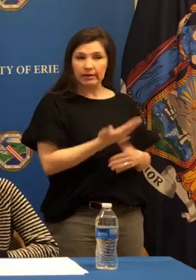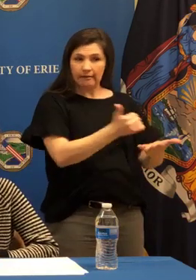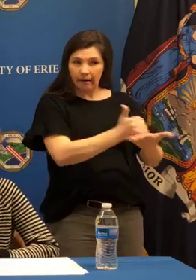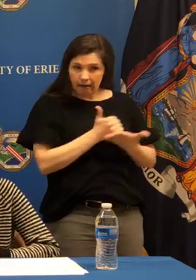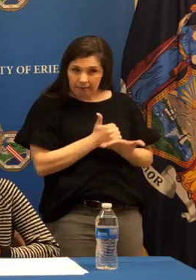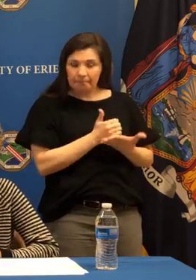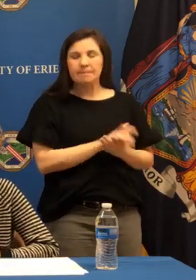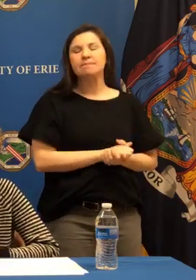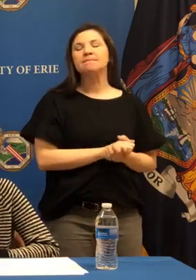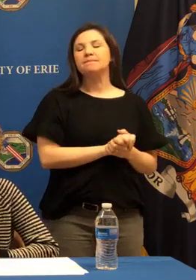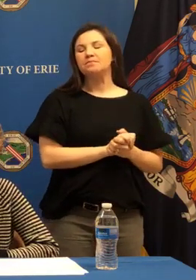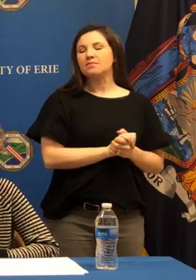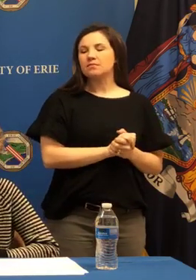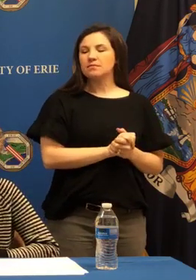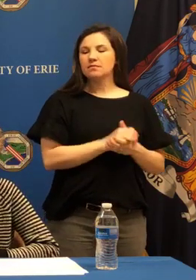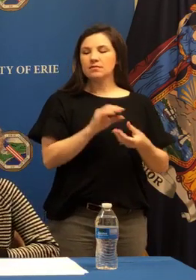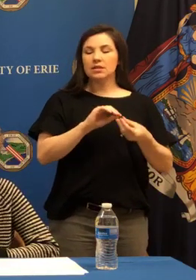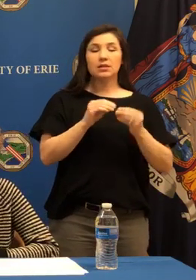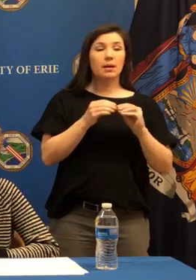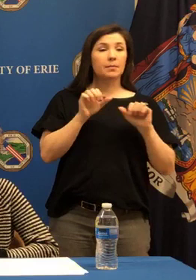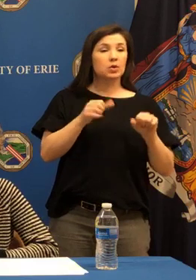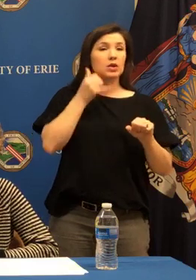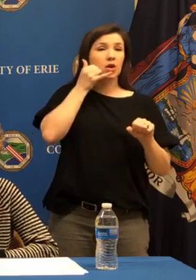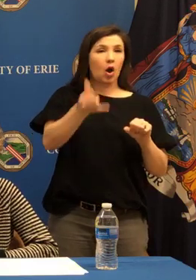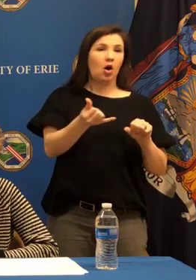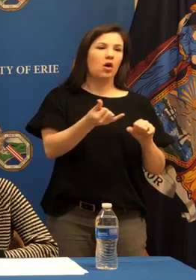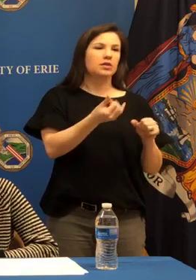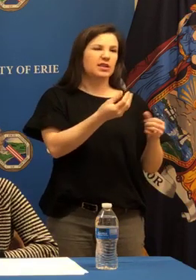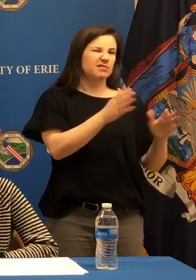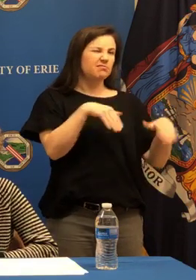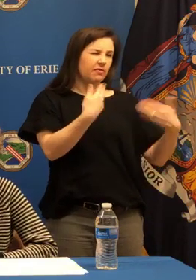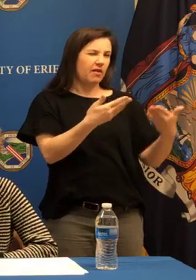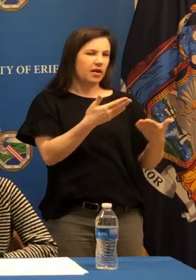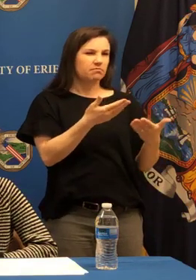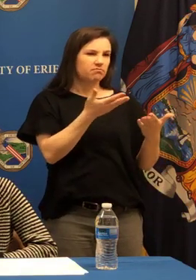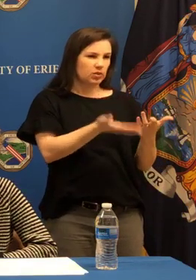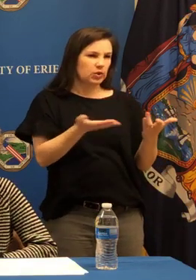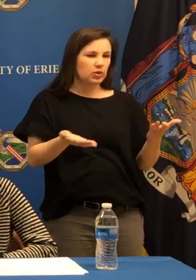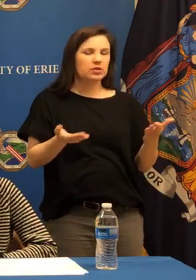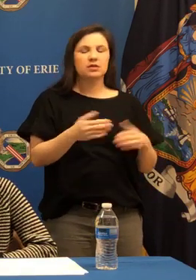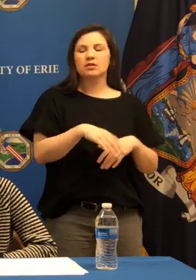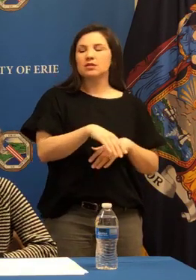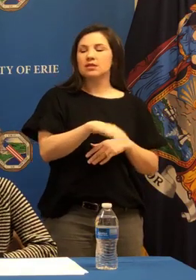us. A number that you can call to give us that resource is